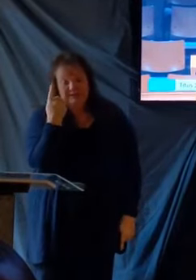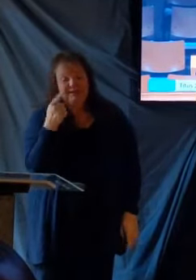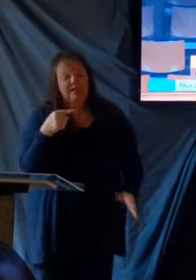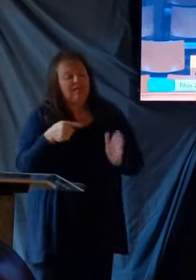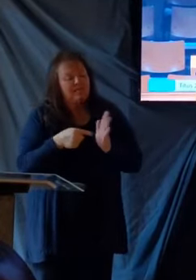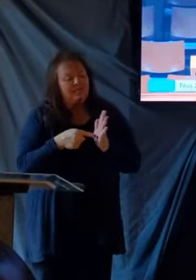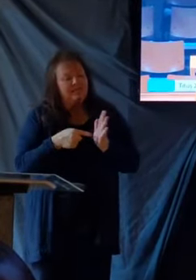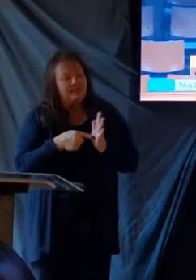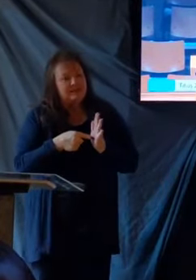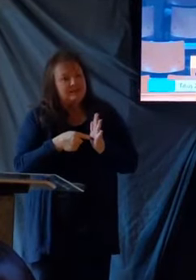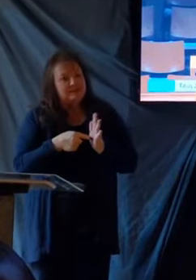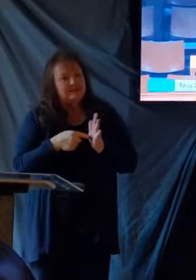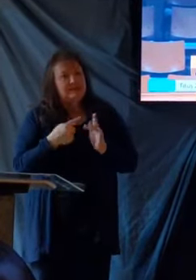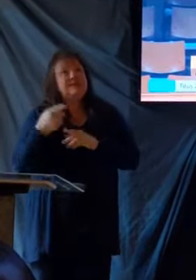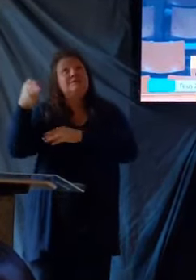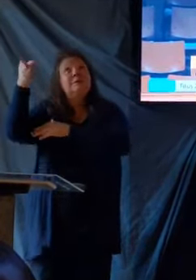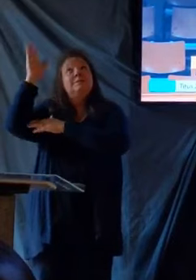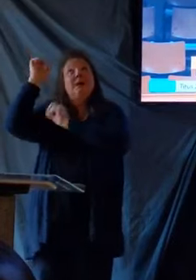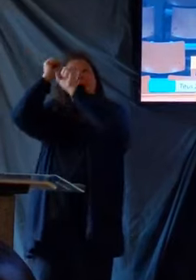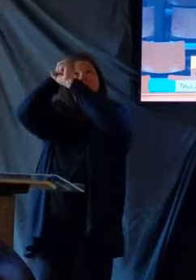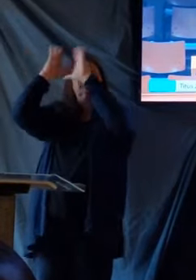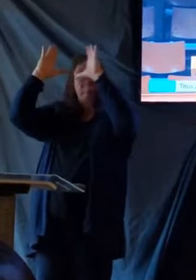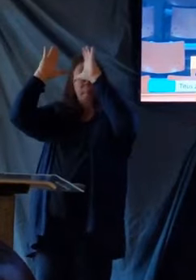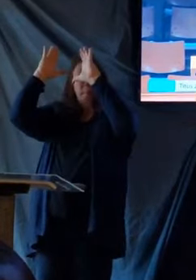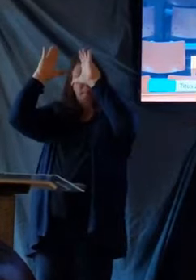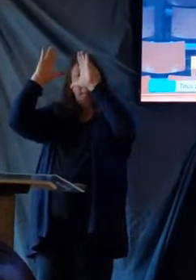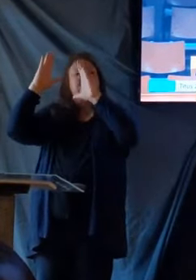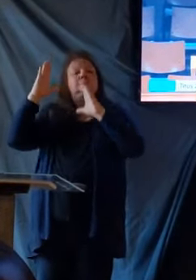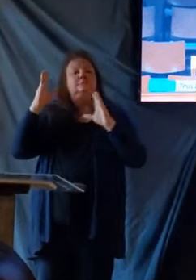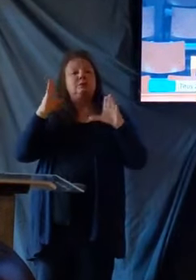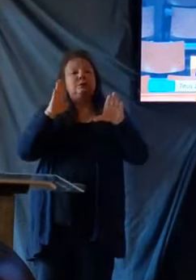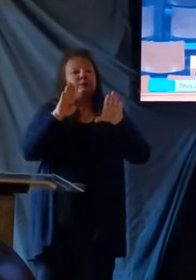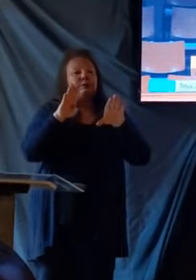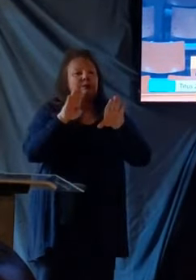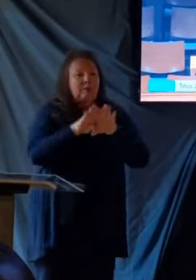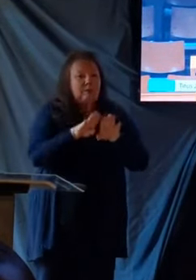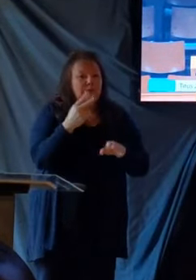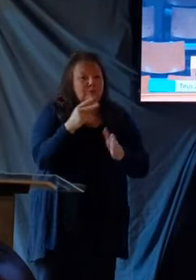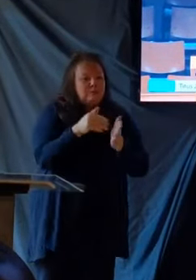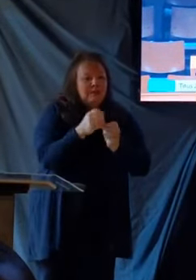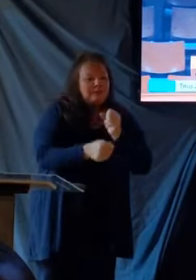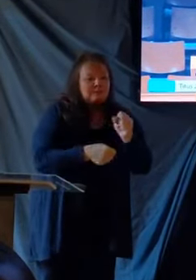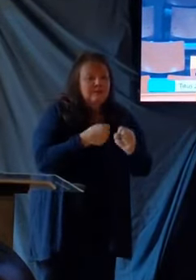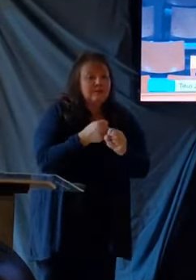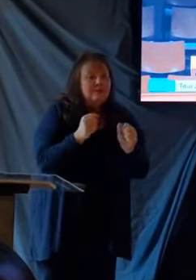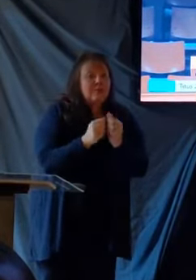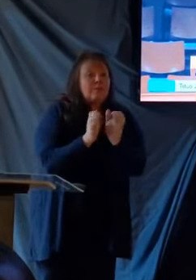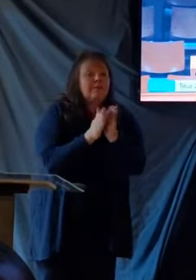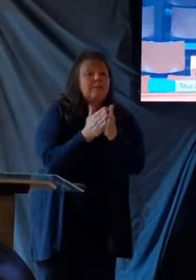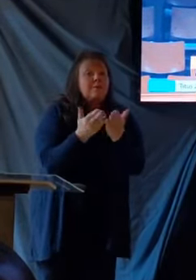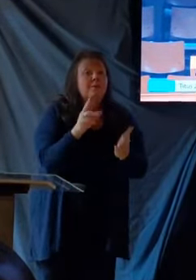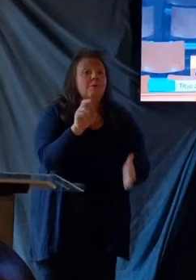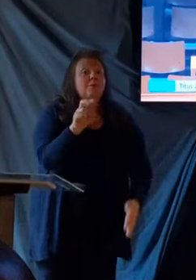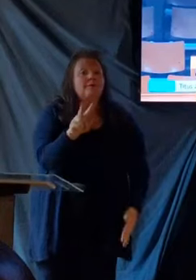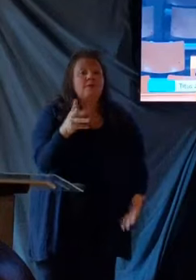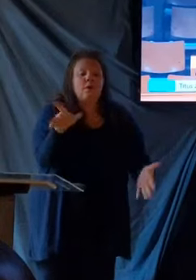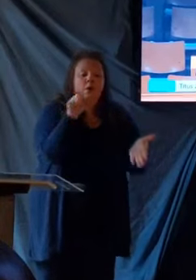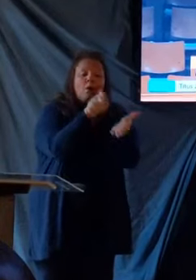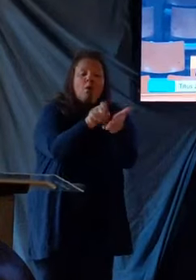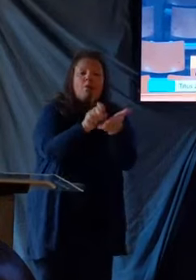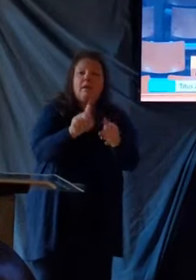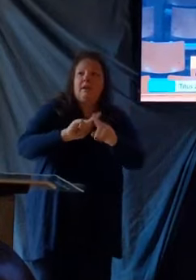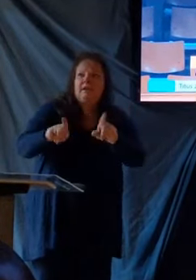this revelation from God was closed about 2,000 years ago with the book of Revelation. It was all written